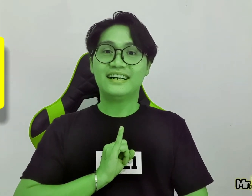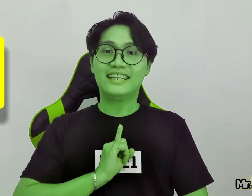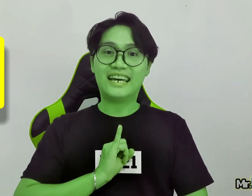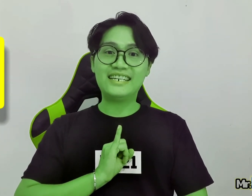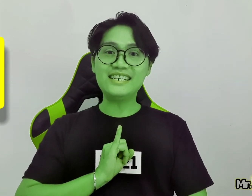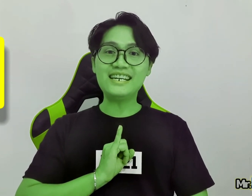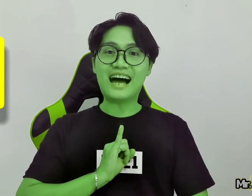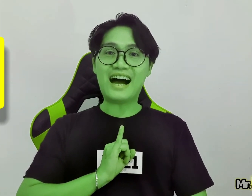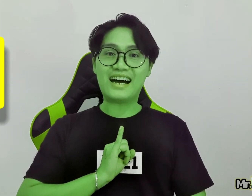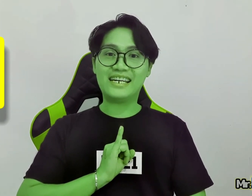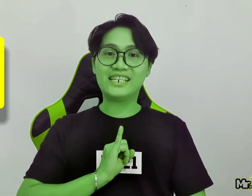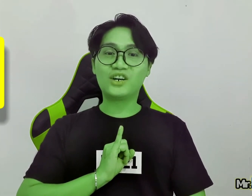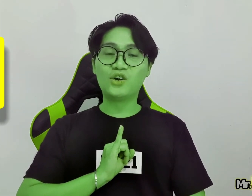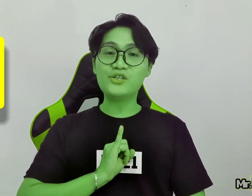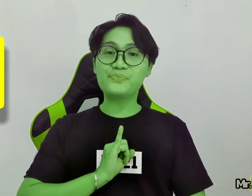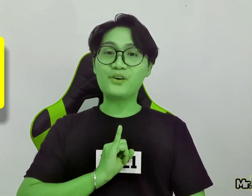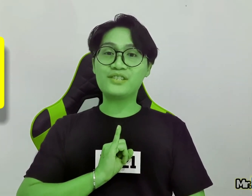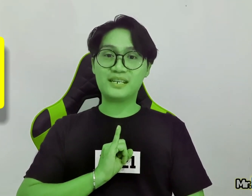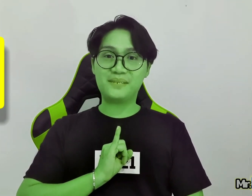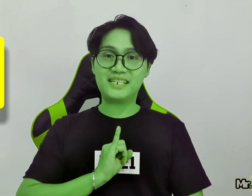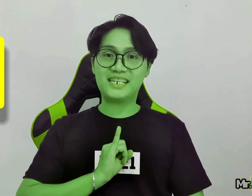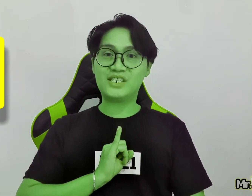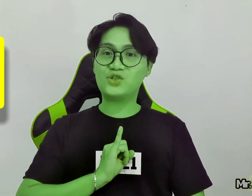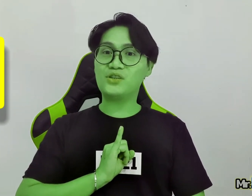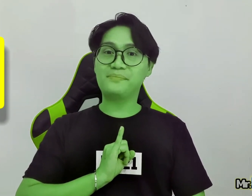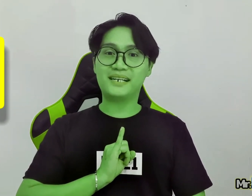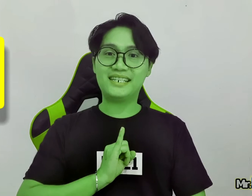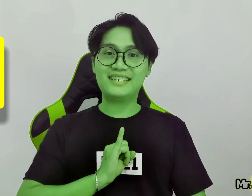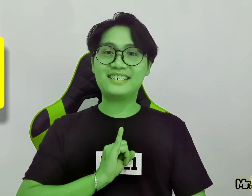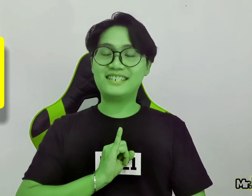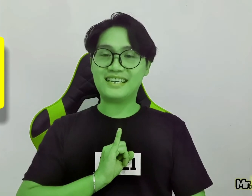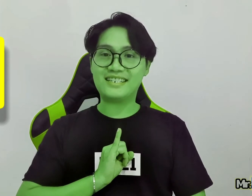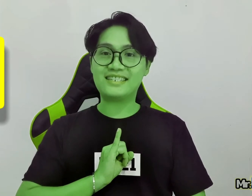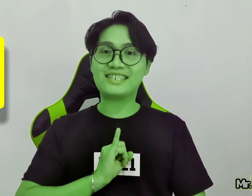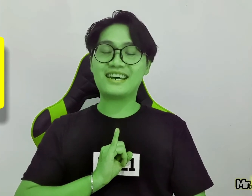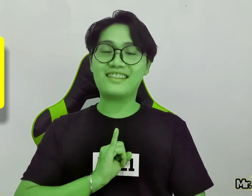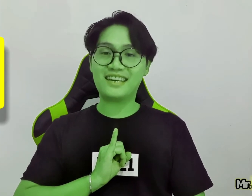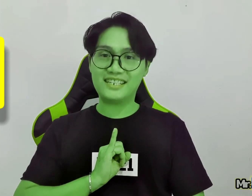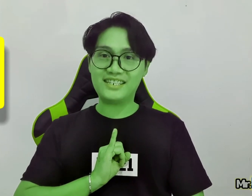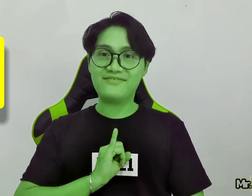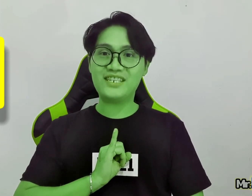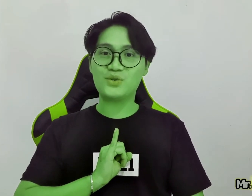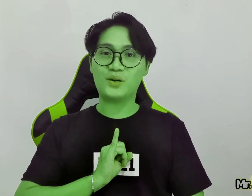The initial I in close proximity to the body suggests the individual.